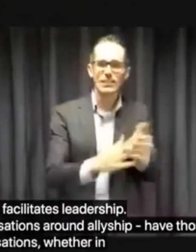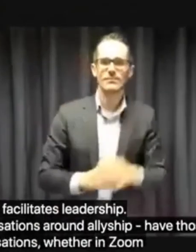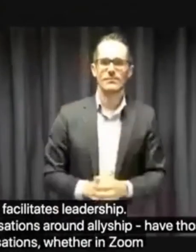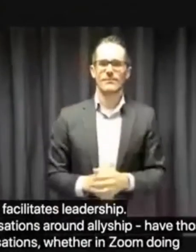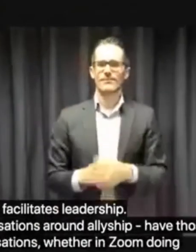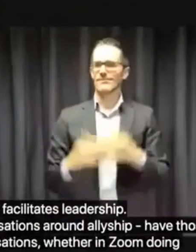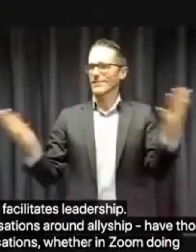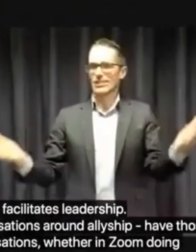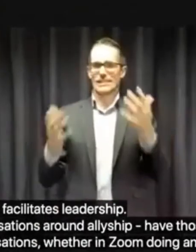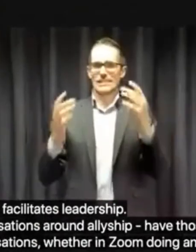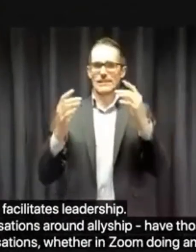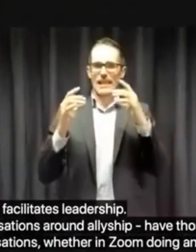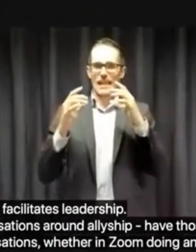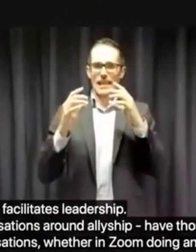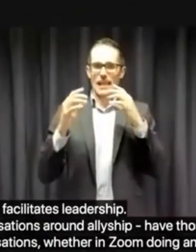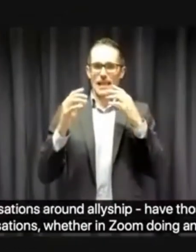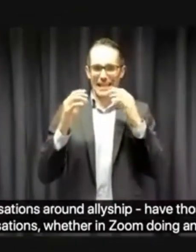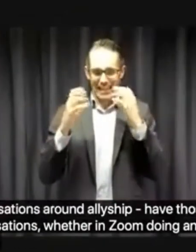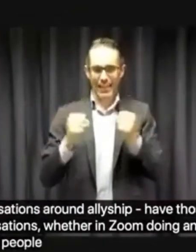innovation, deaf leadership,